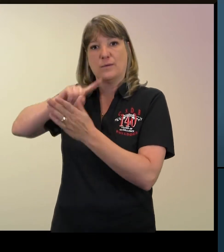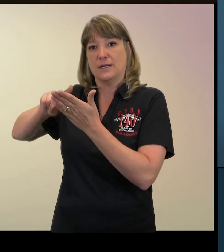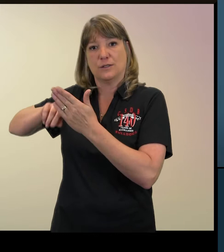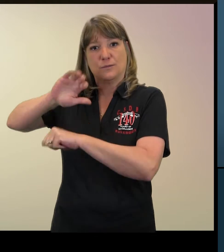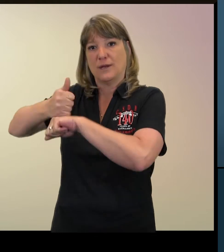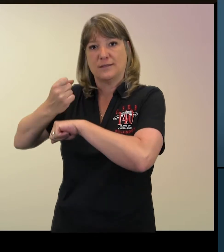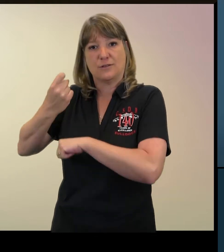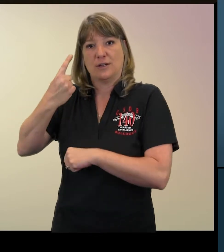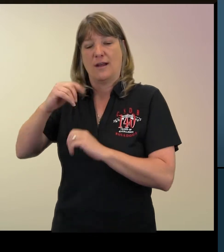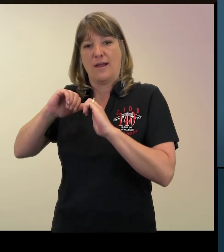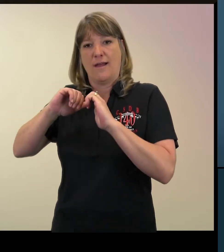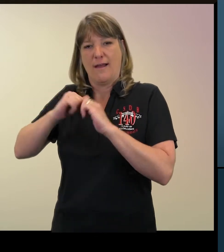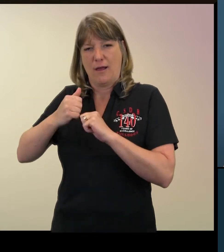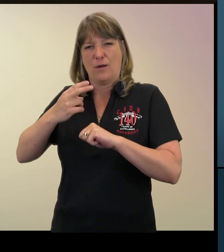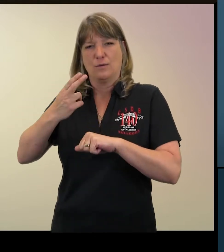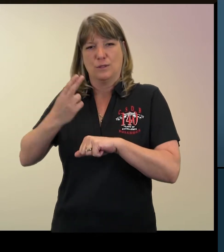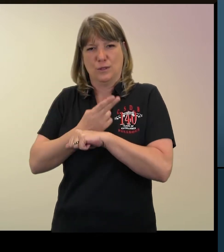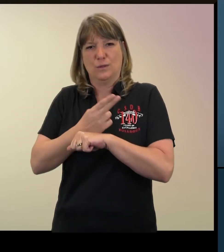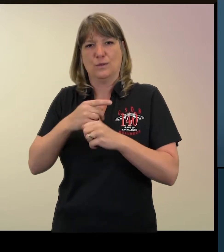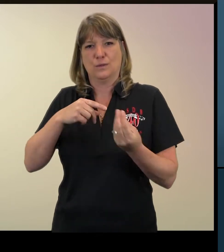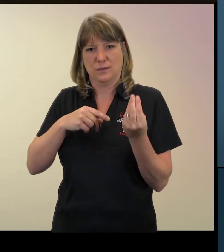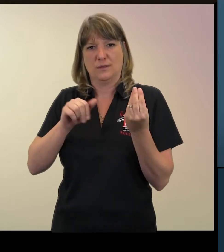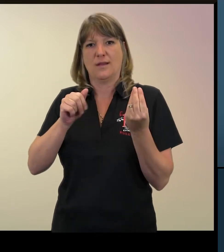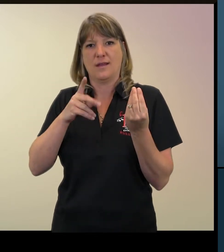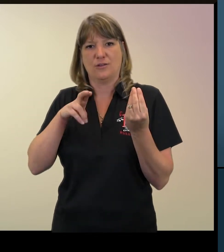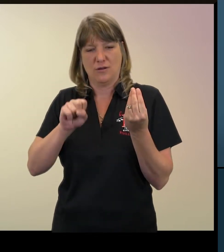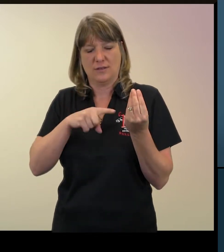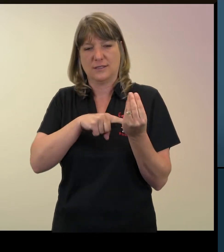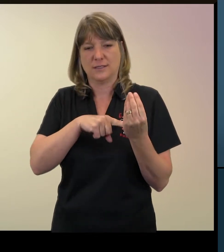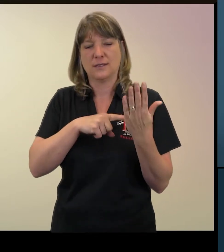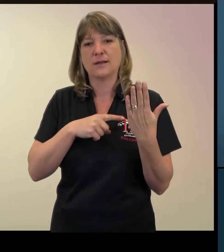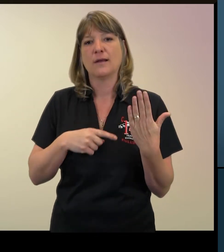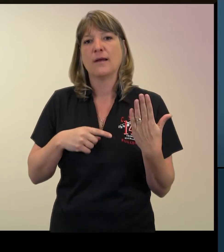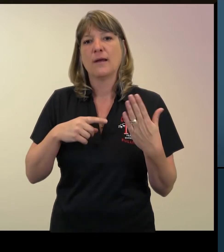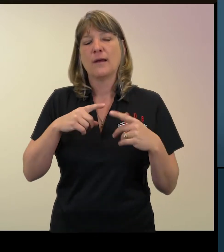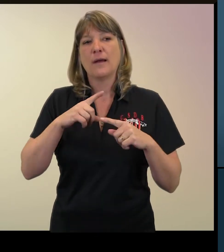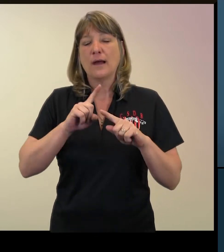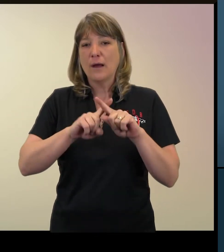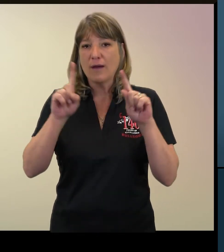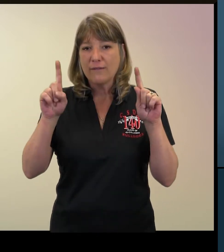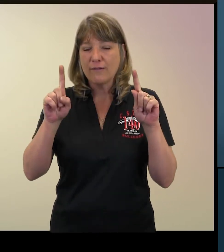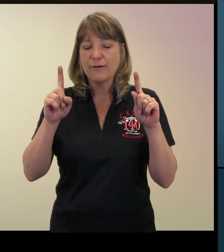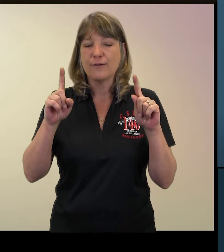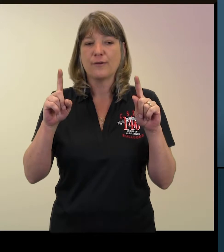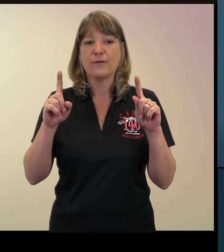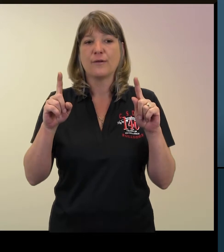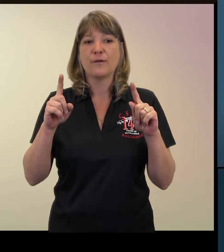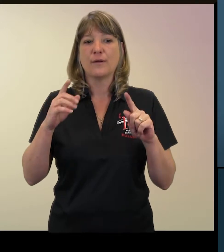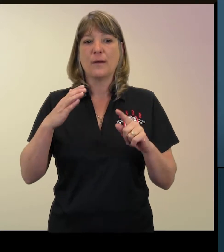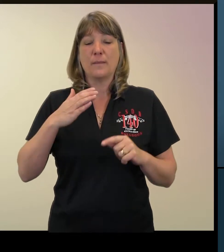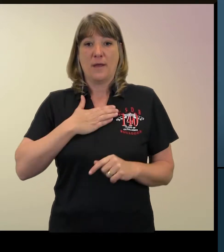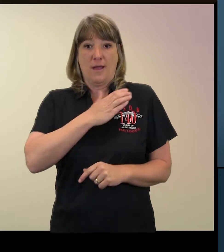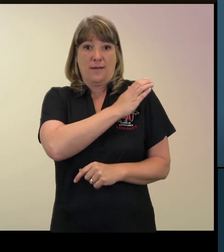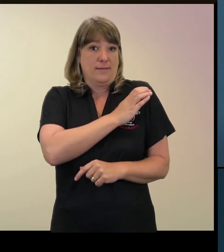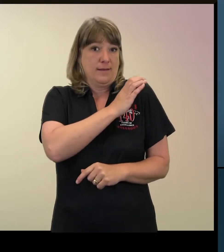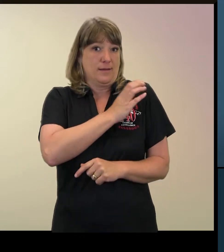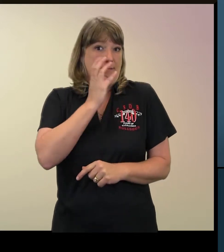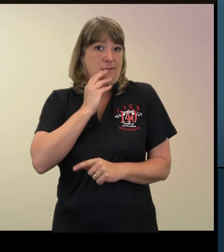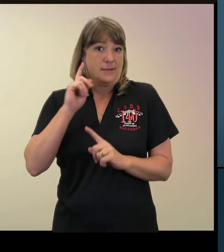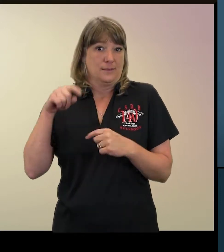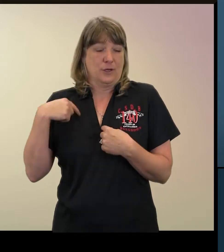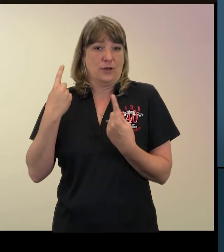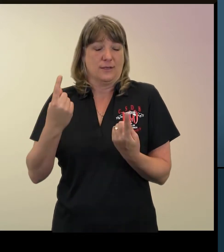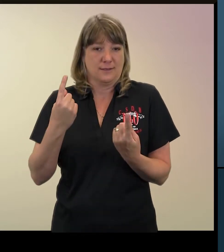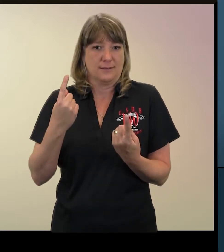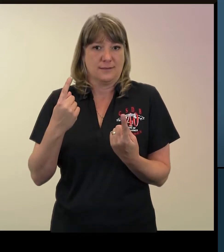or research-based understanding of how to use the ADOS. However, In my